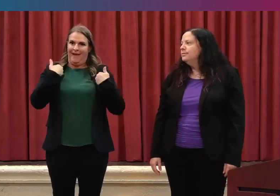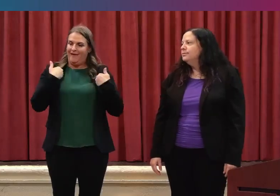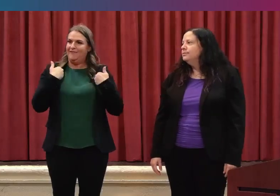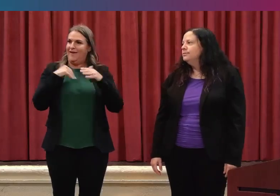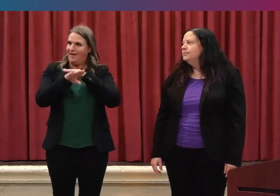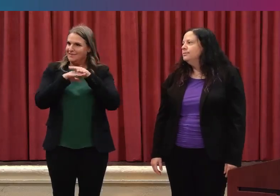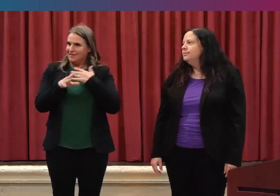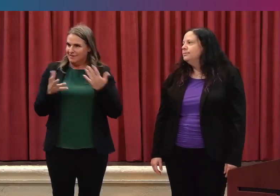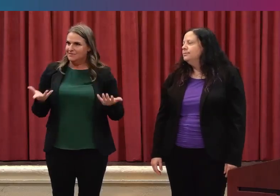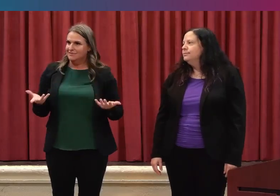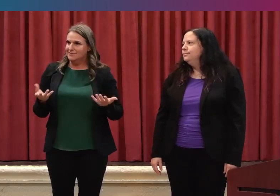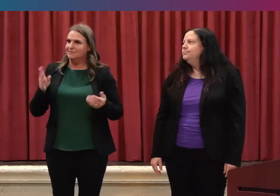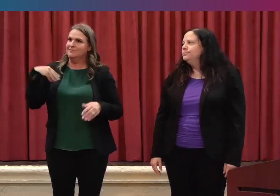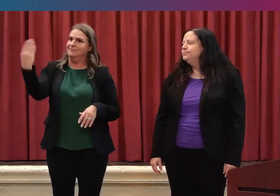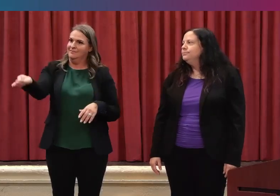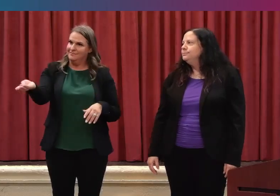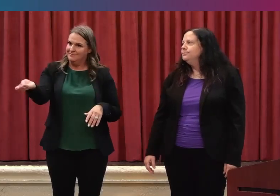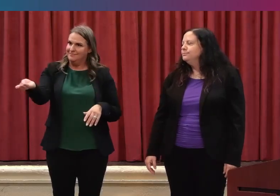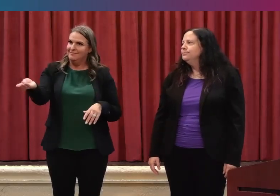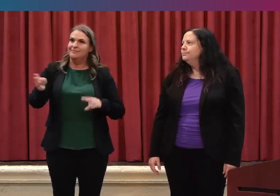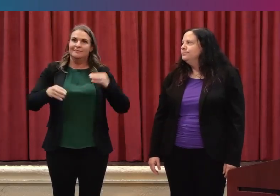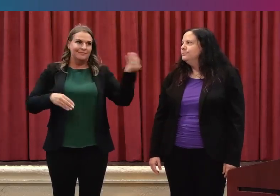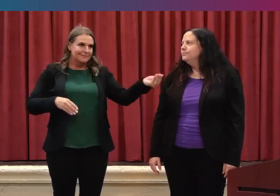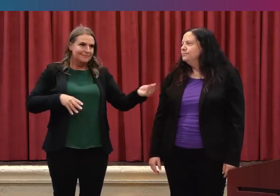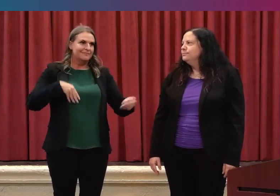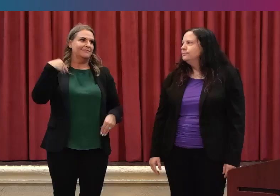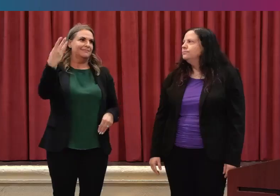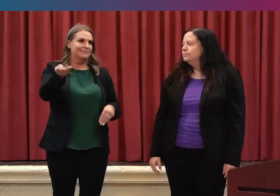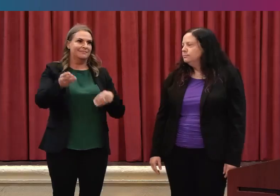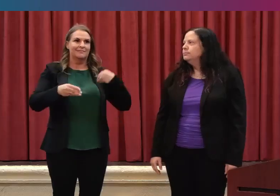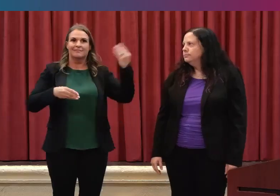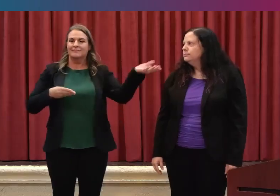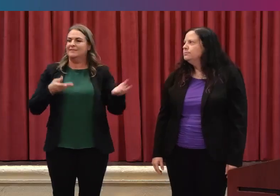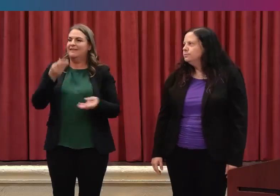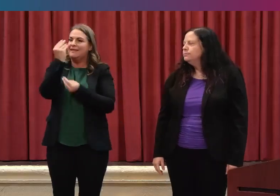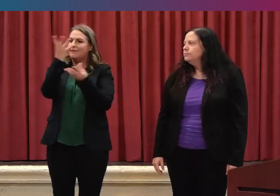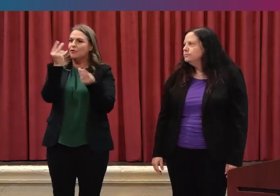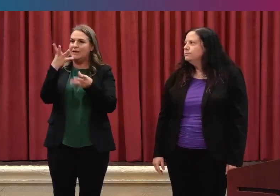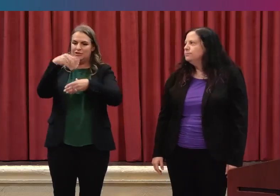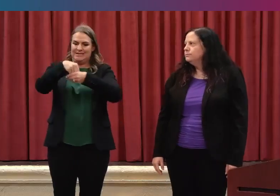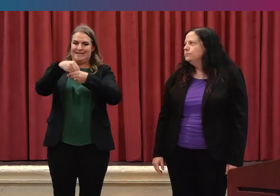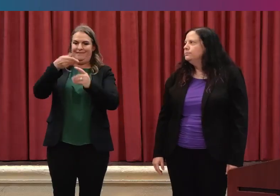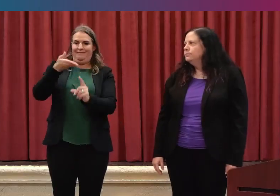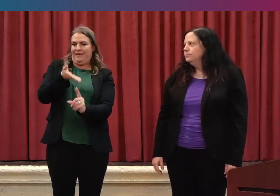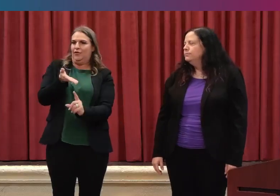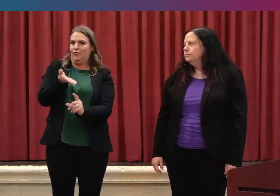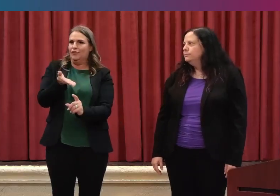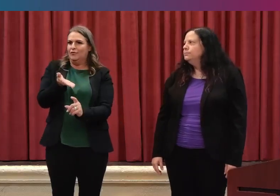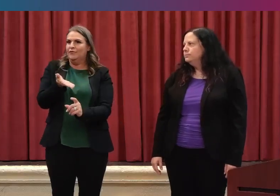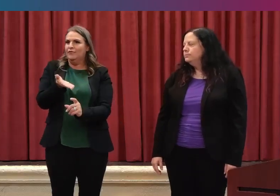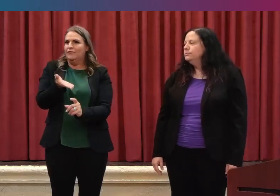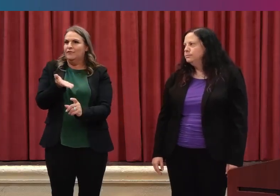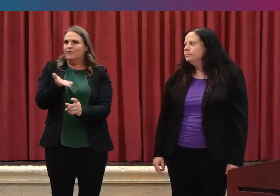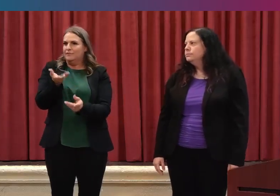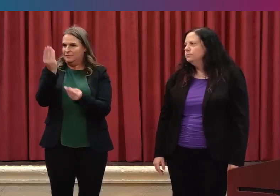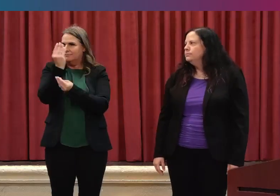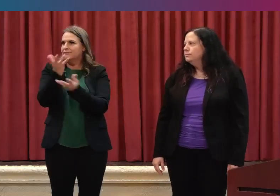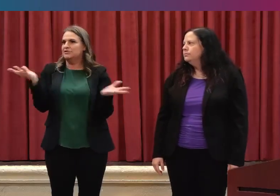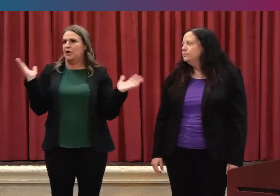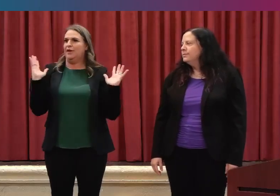when you go into a business, you can require interpreting services and share that information with them so they know how to get